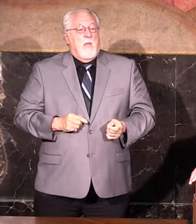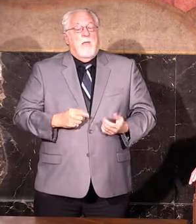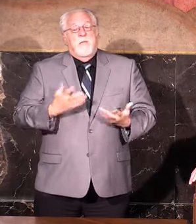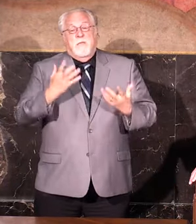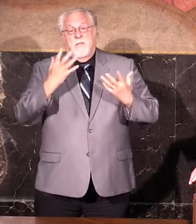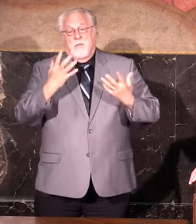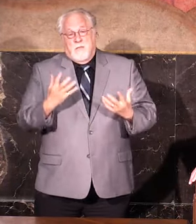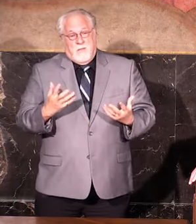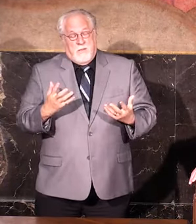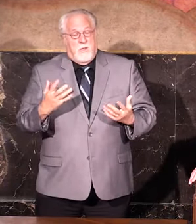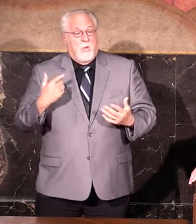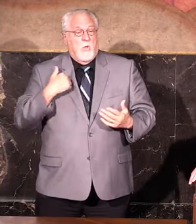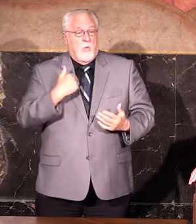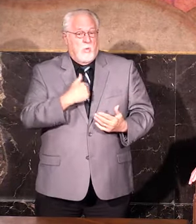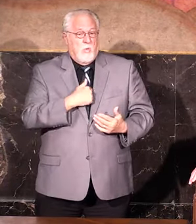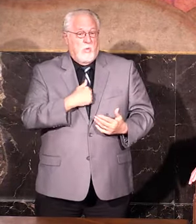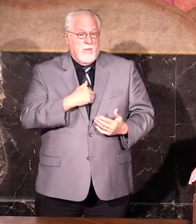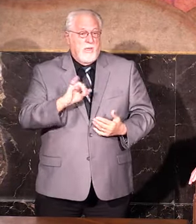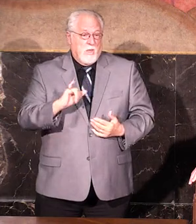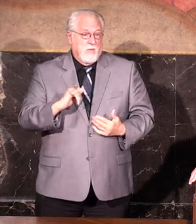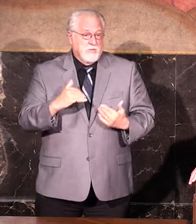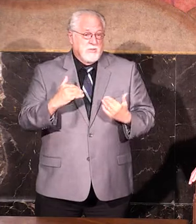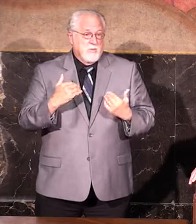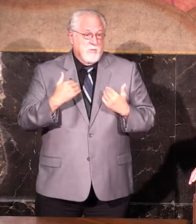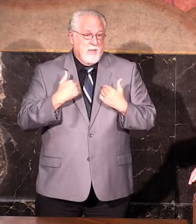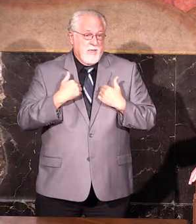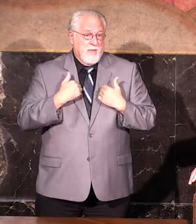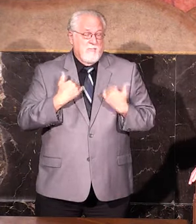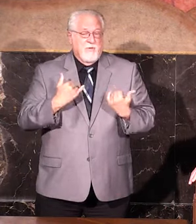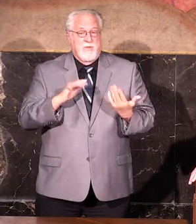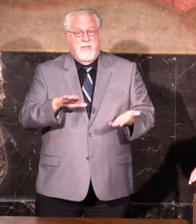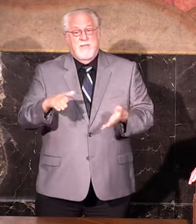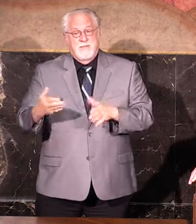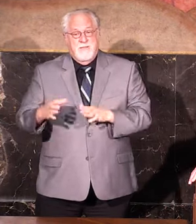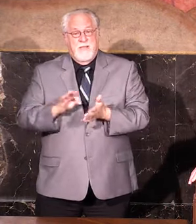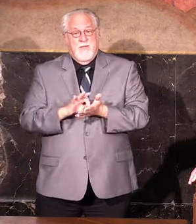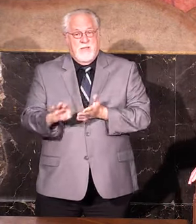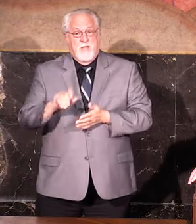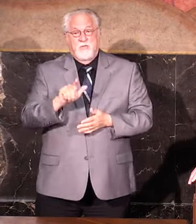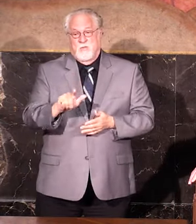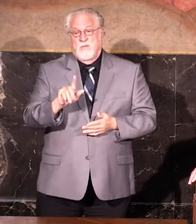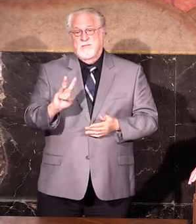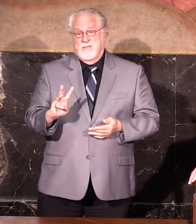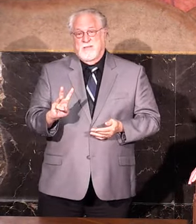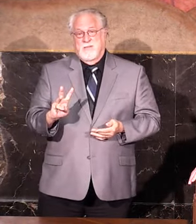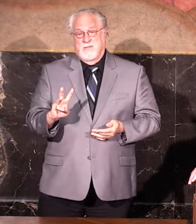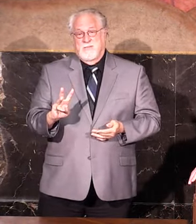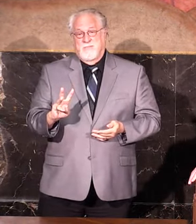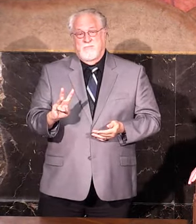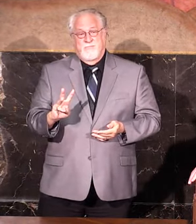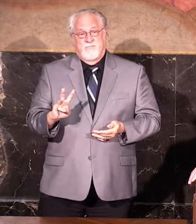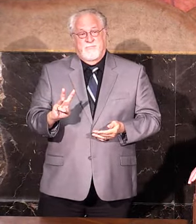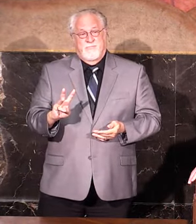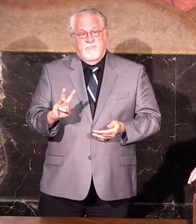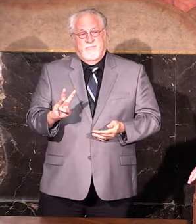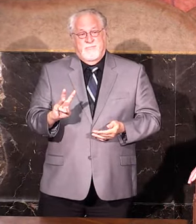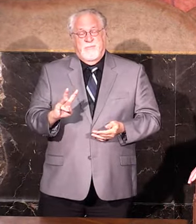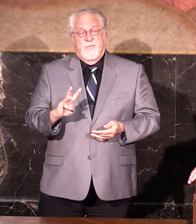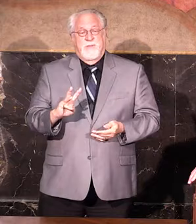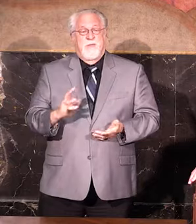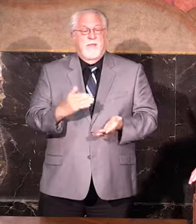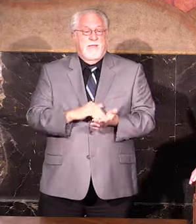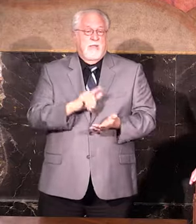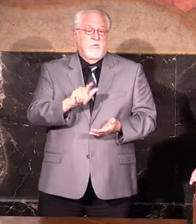Sadly, we do also have today's death count. It's 26. Again, these are